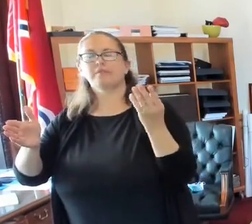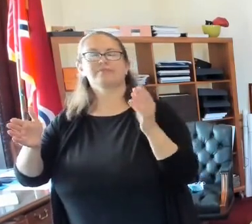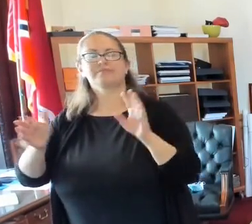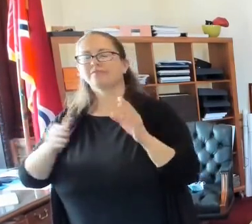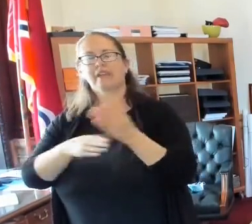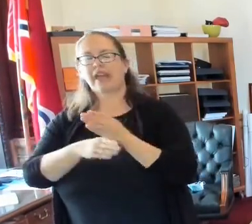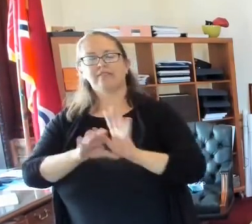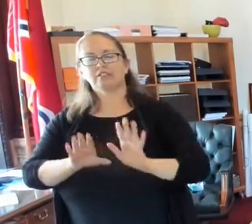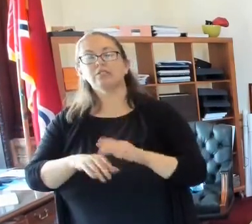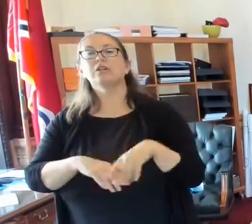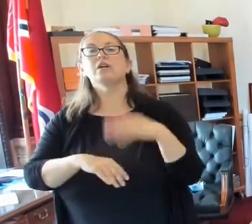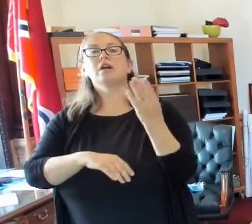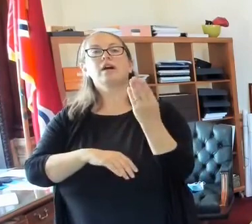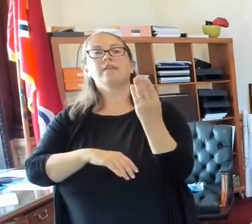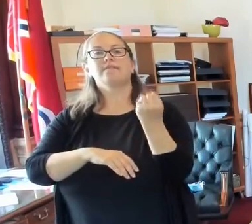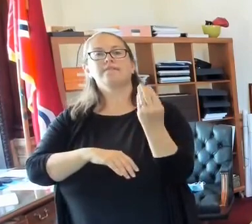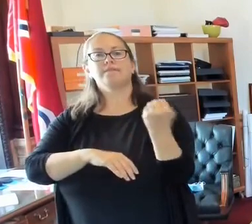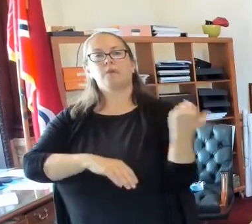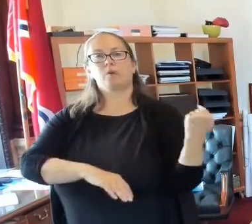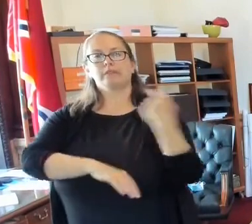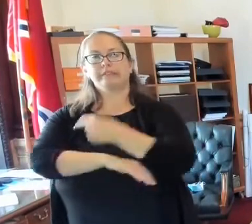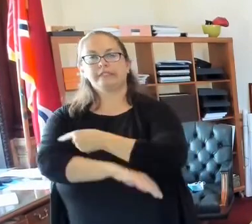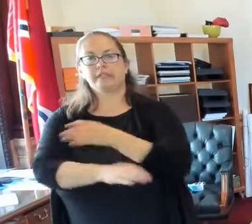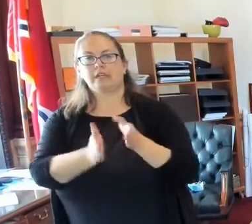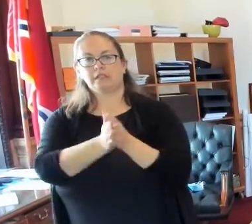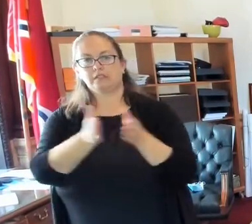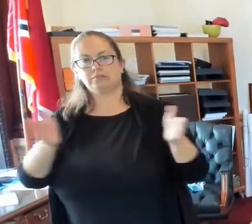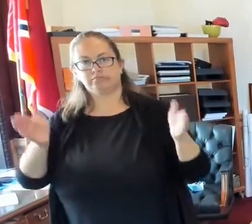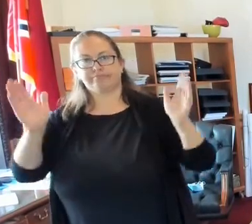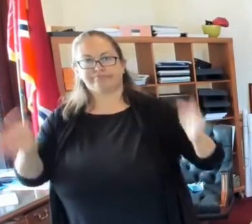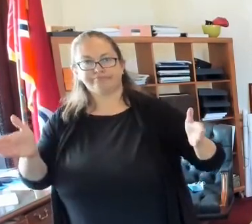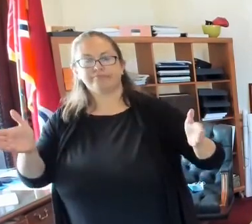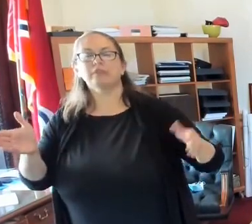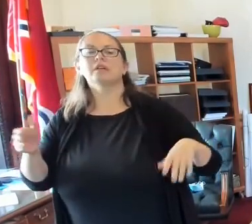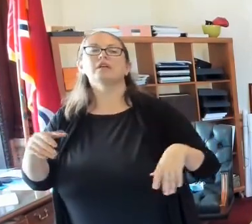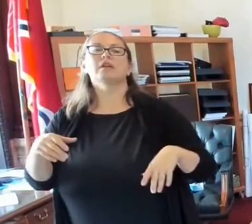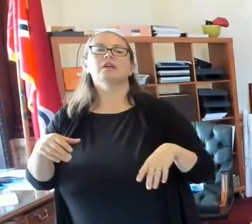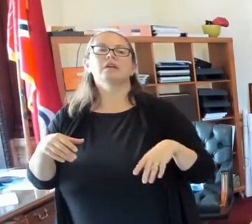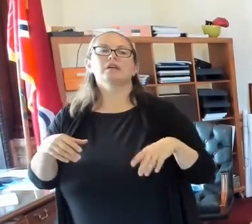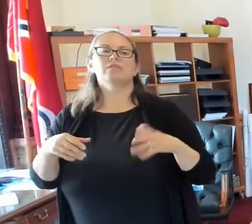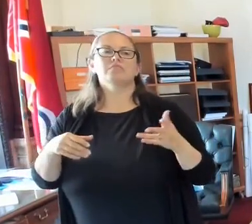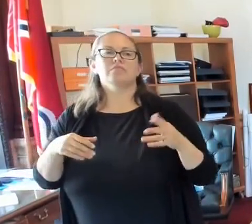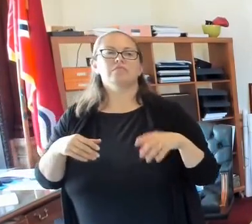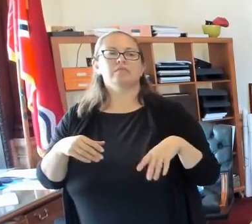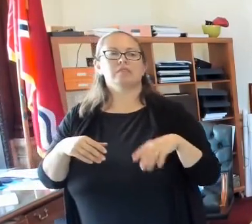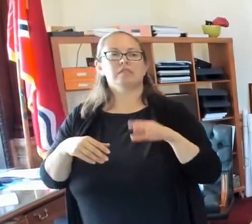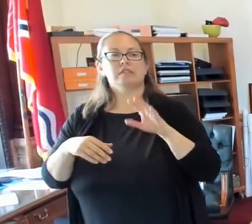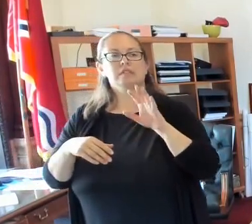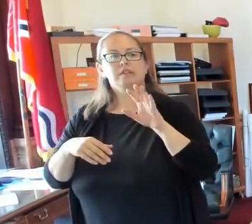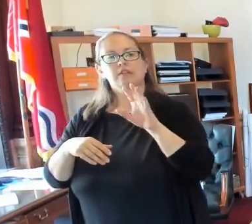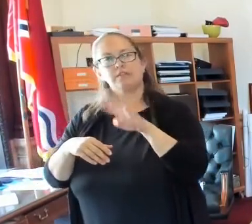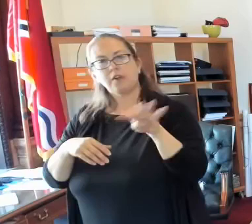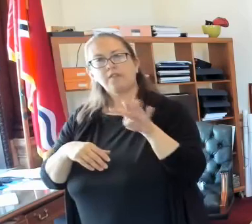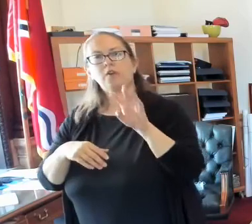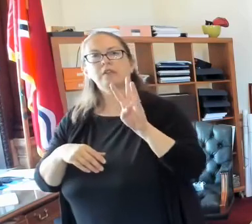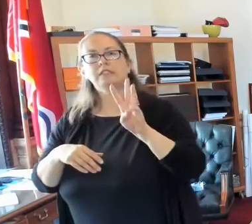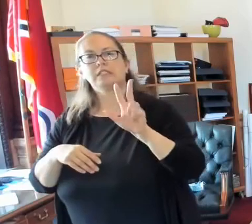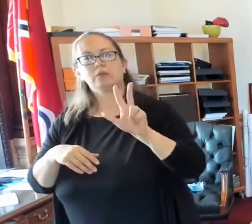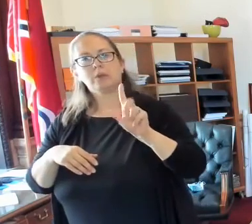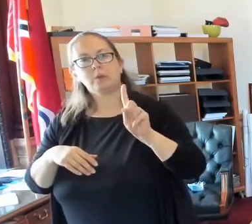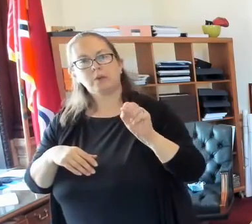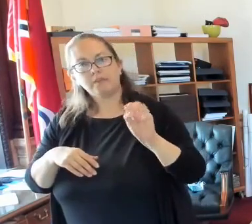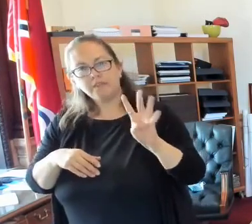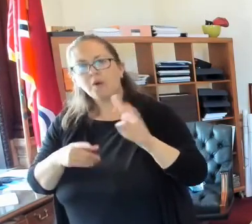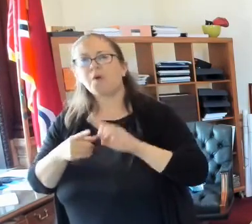time. So that's changed by a couple days. 91, 44 in 63109, 44 in